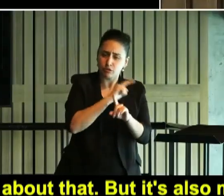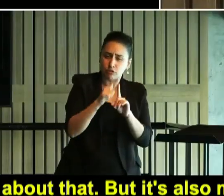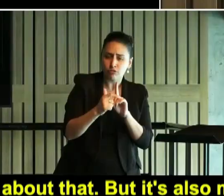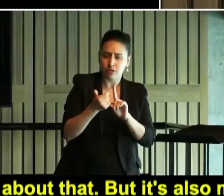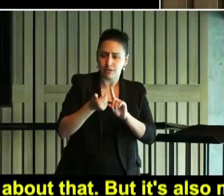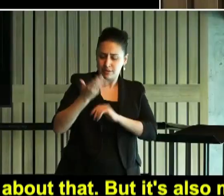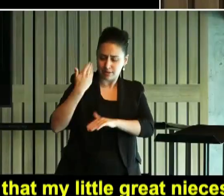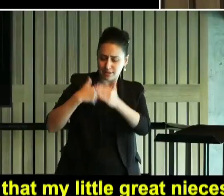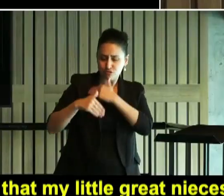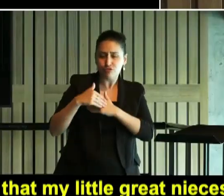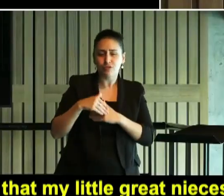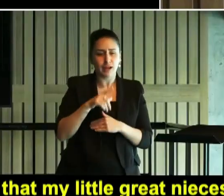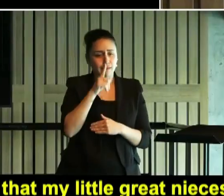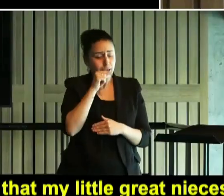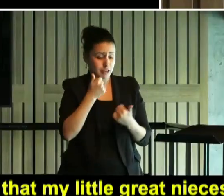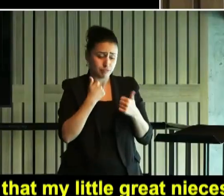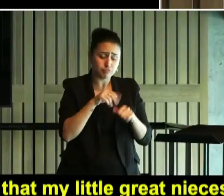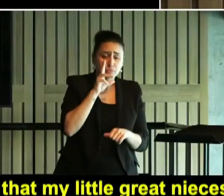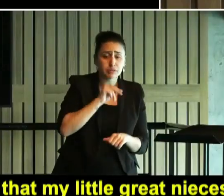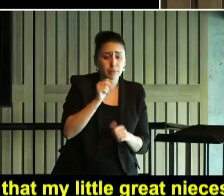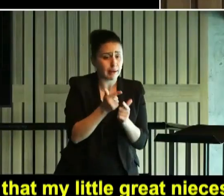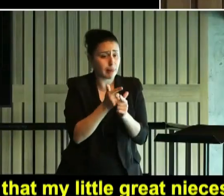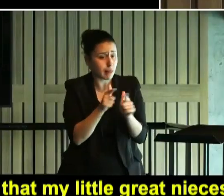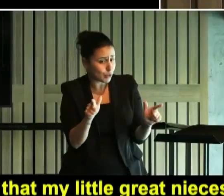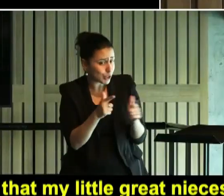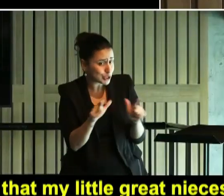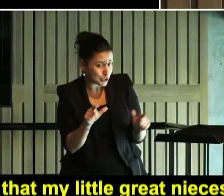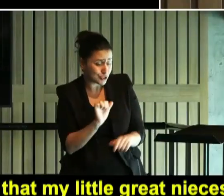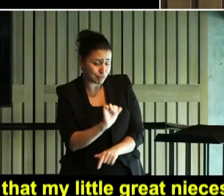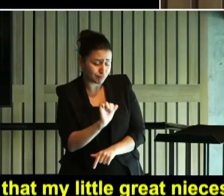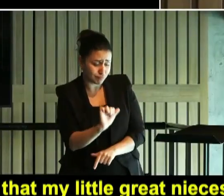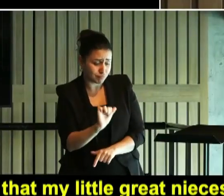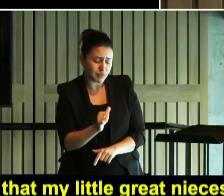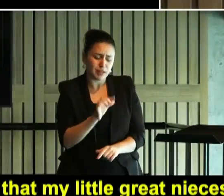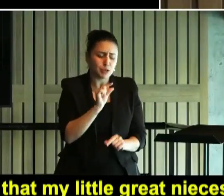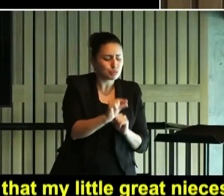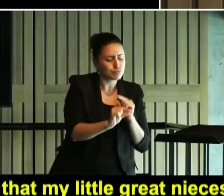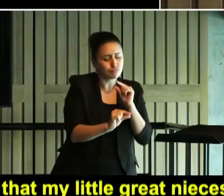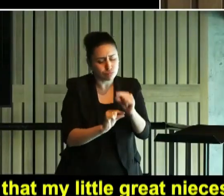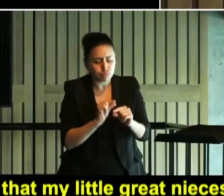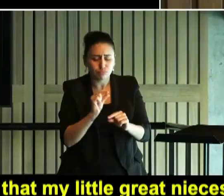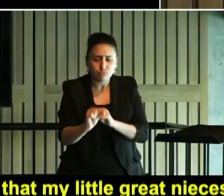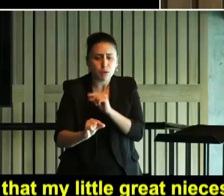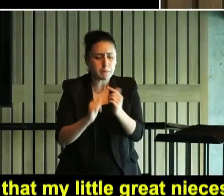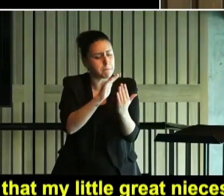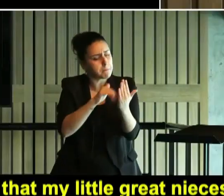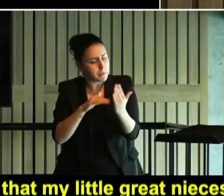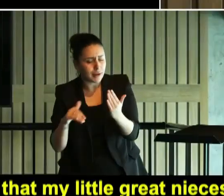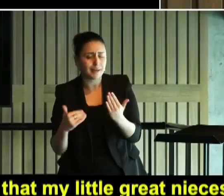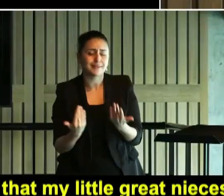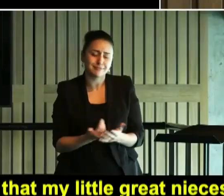talk and do language. We talk little bits of language and different bits and pieces and paint. So